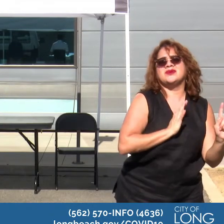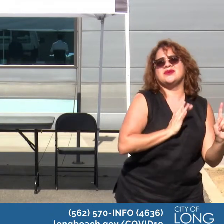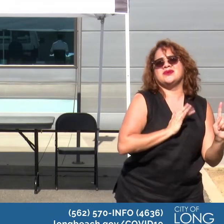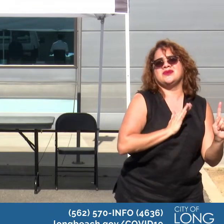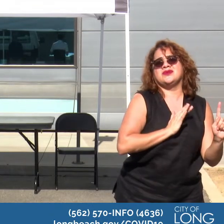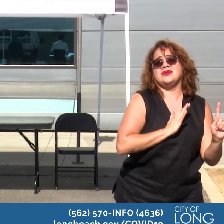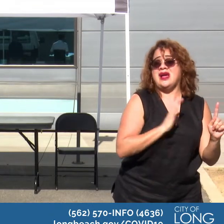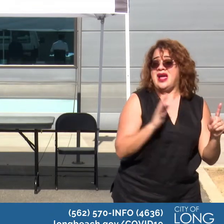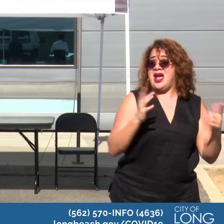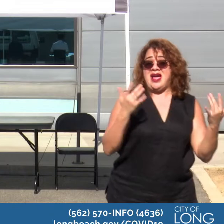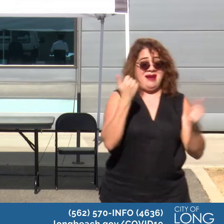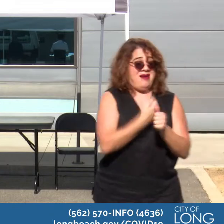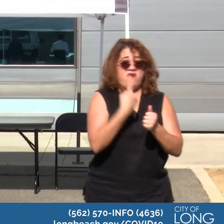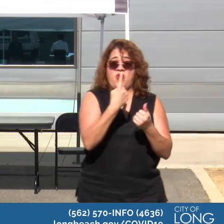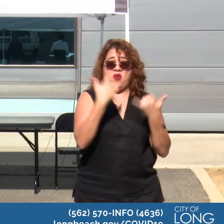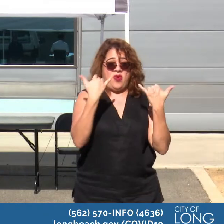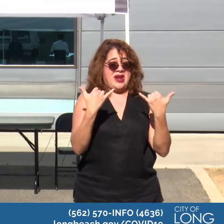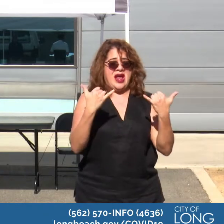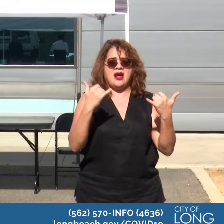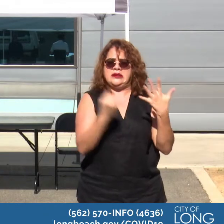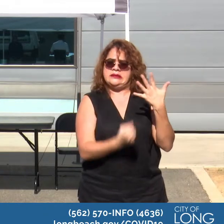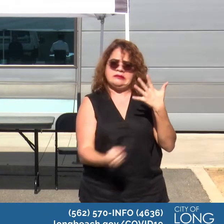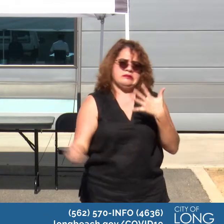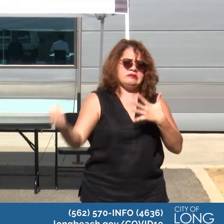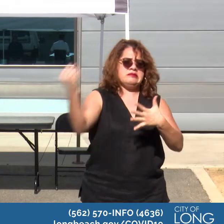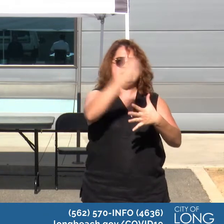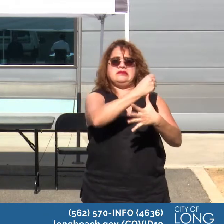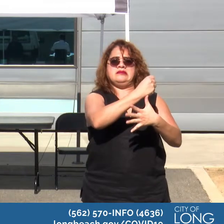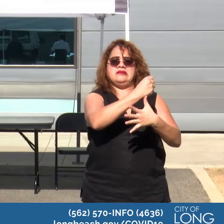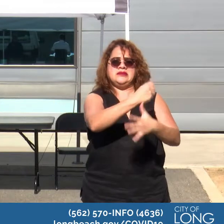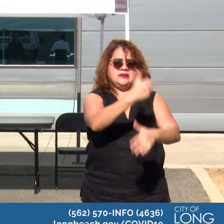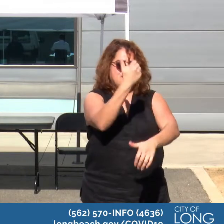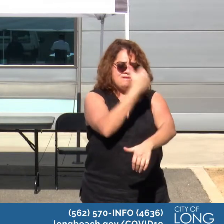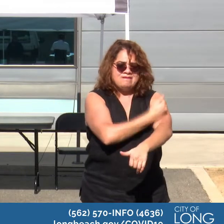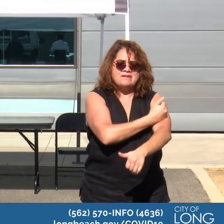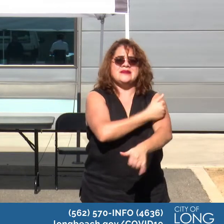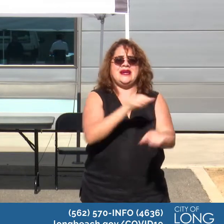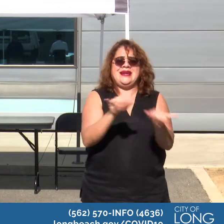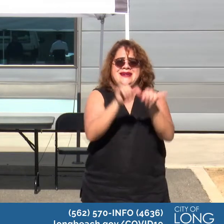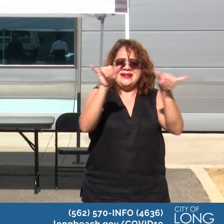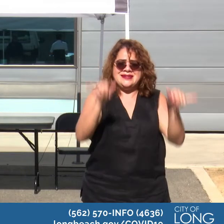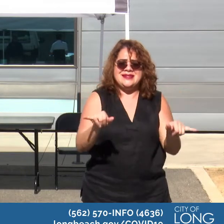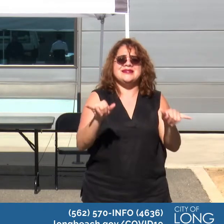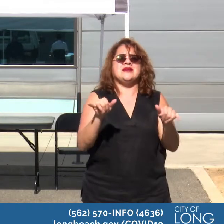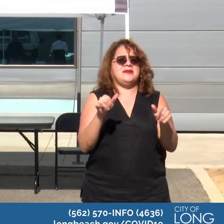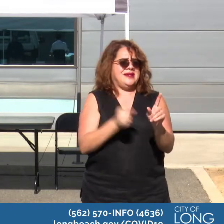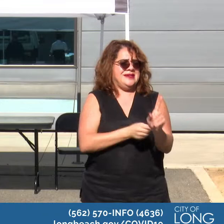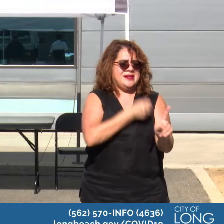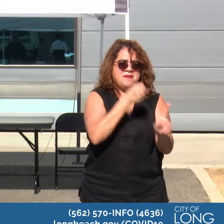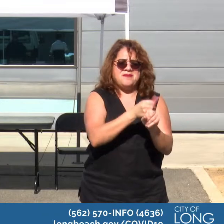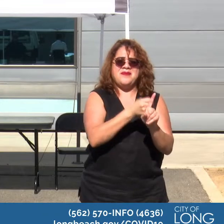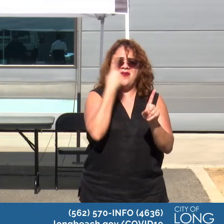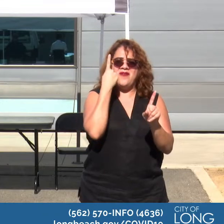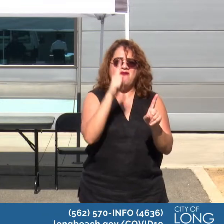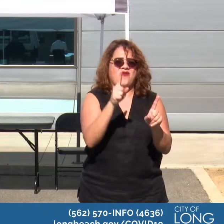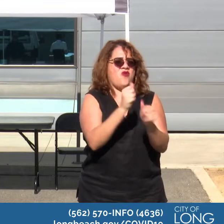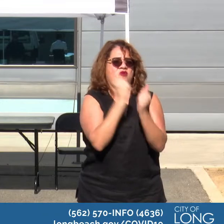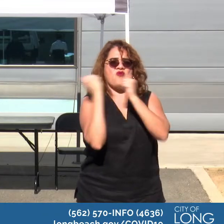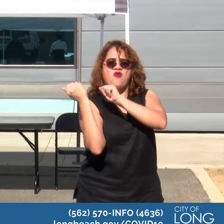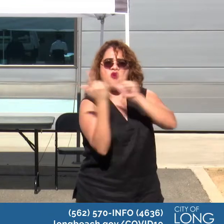importante ahorita, es poner vacunas en la más gente que podemos poner. Y yo sé que el condado de Los Ángeles es bien grande